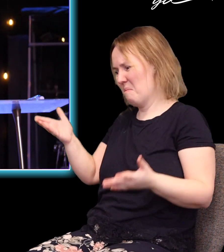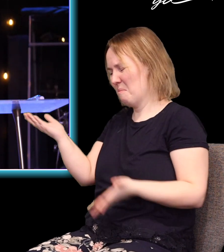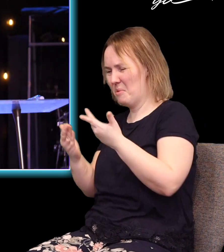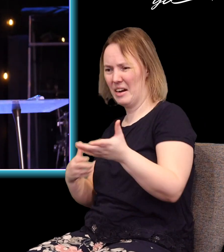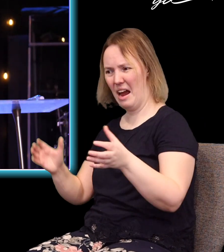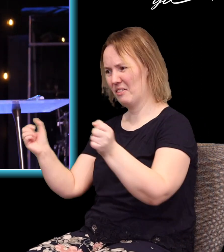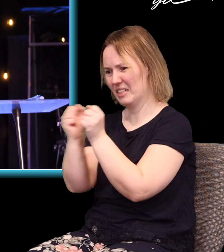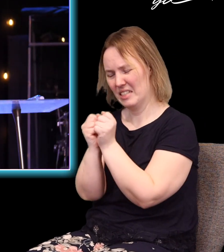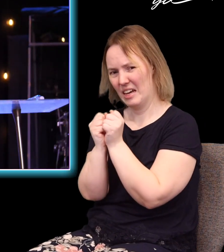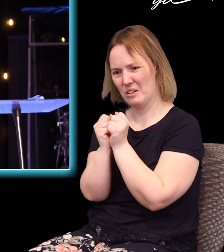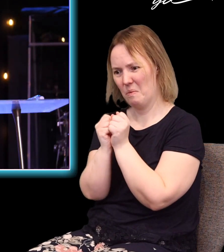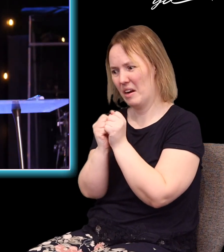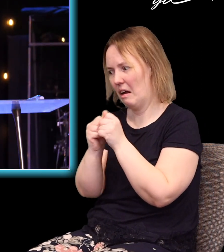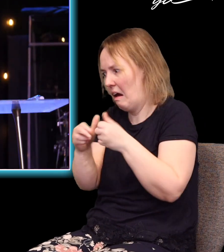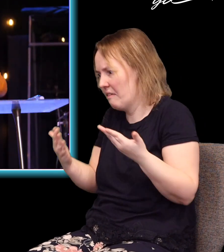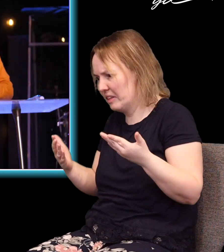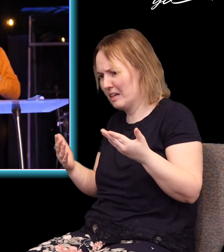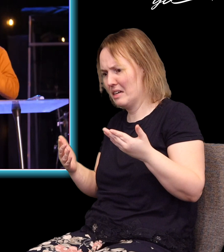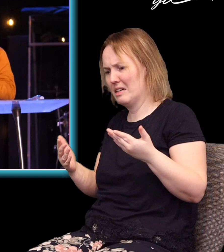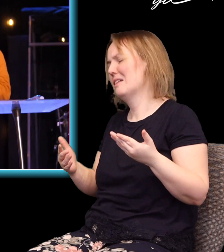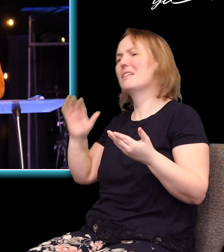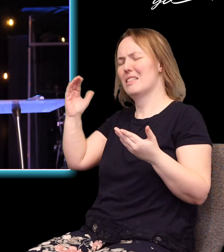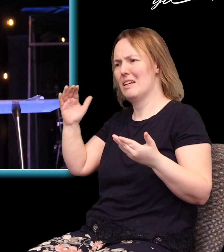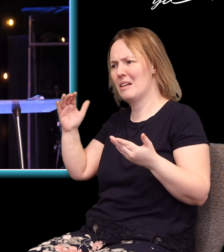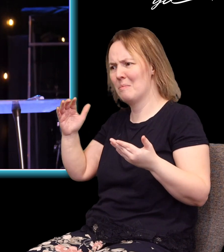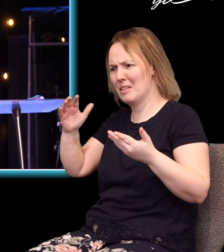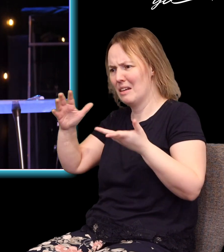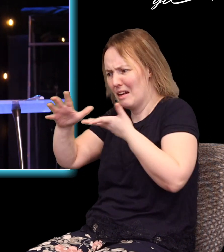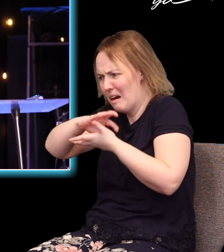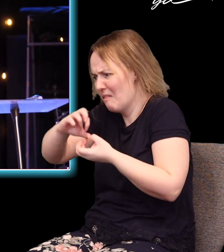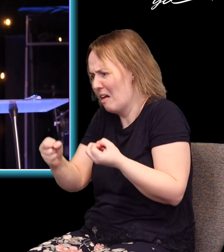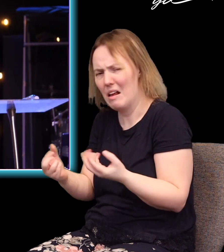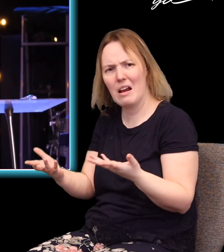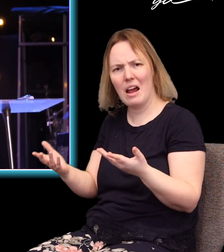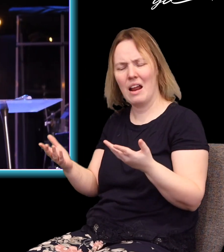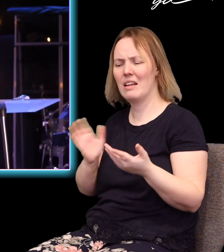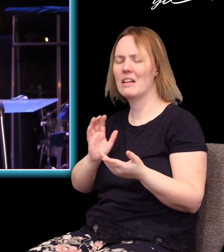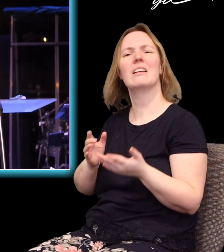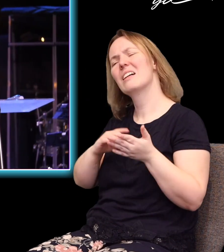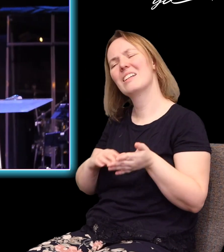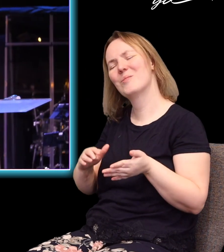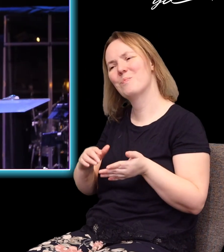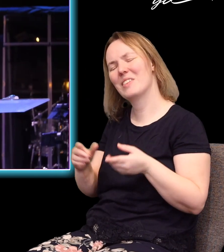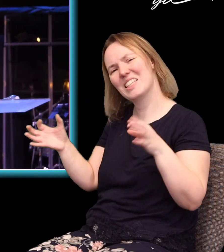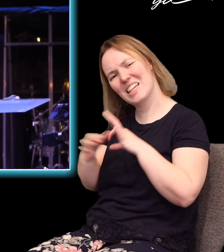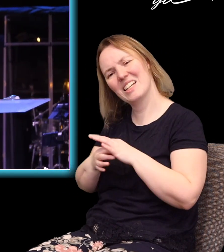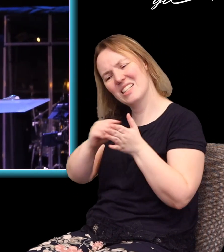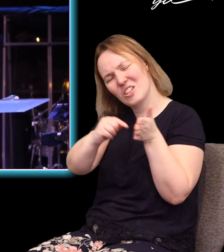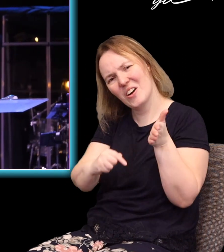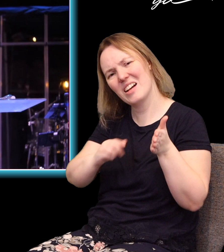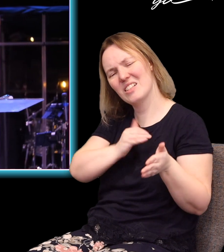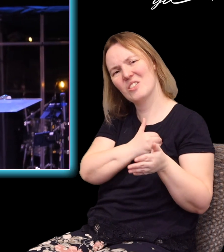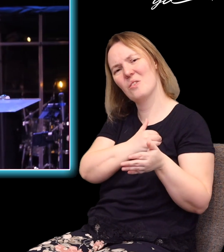be falling apart. And a lot of that has to do with the cracks in our life that happen at the level of our soul. And a lot of that is rooted in what